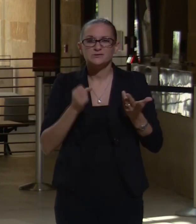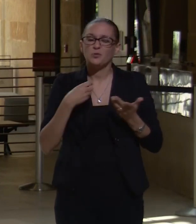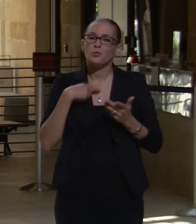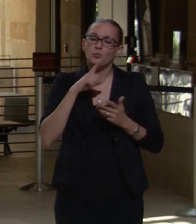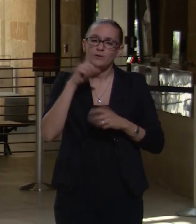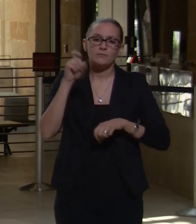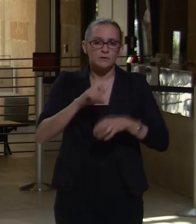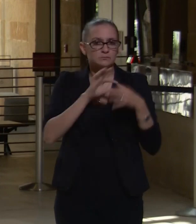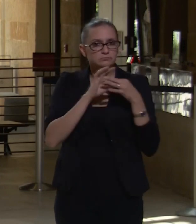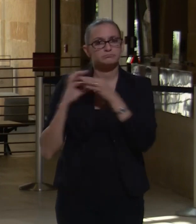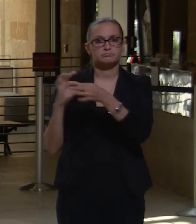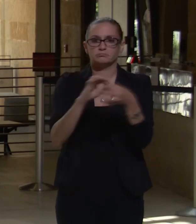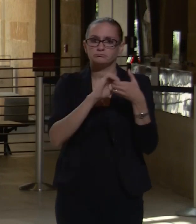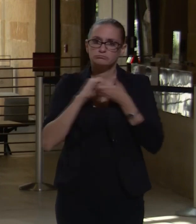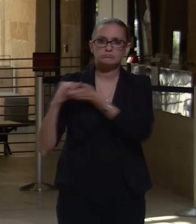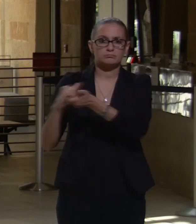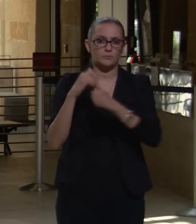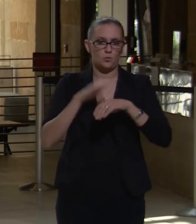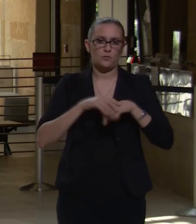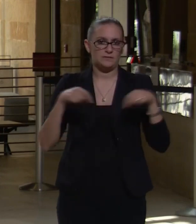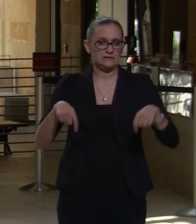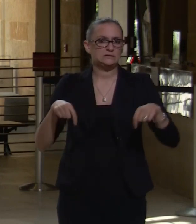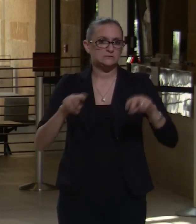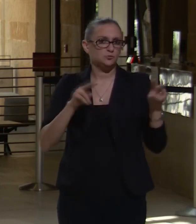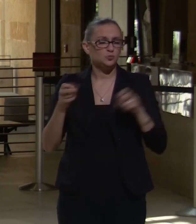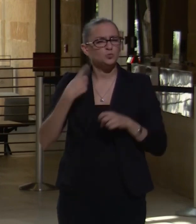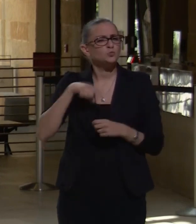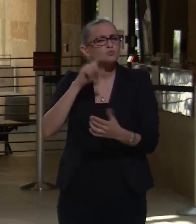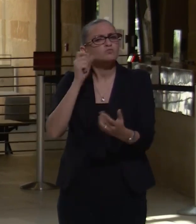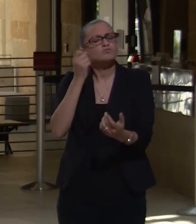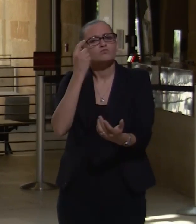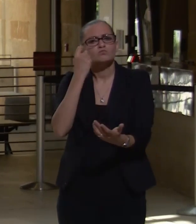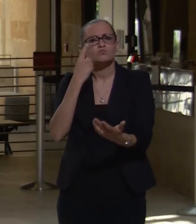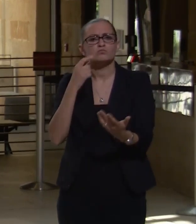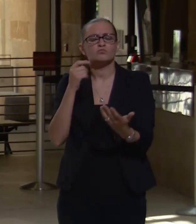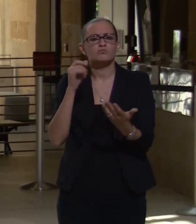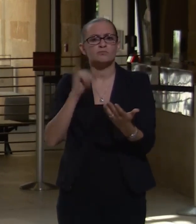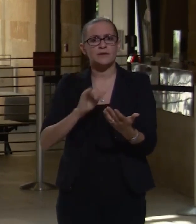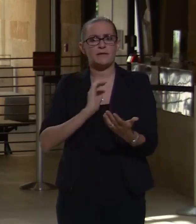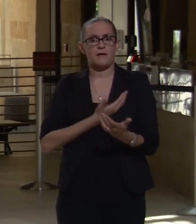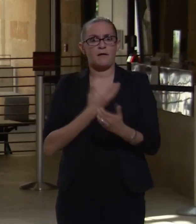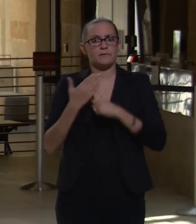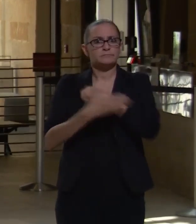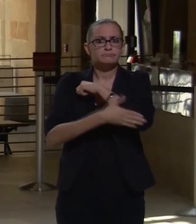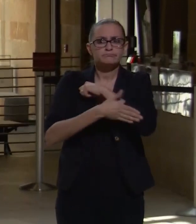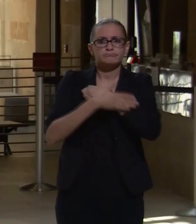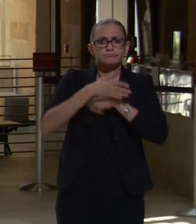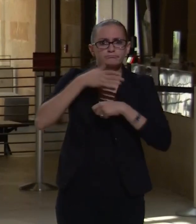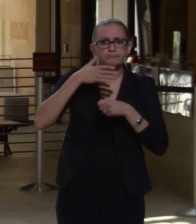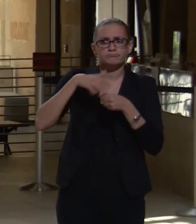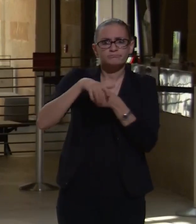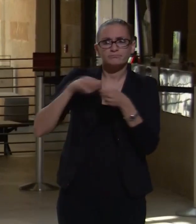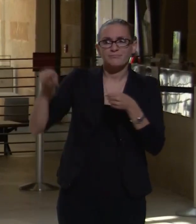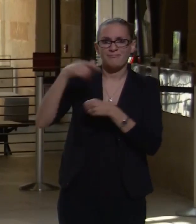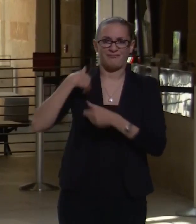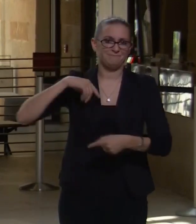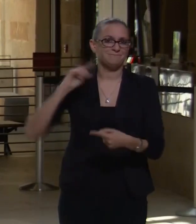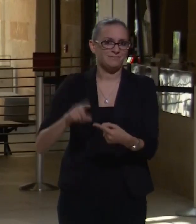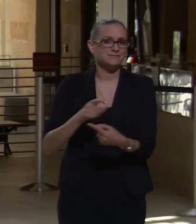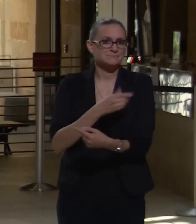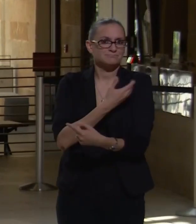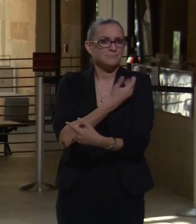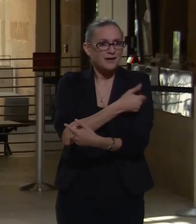have to do work together on this. We recognize the fact that our rural communities have less hospital and